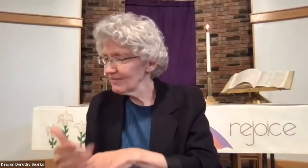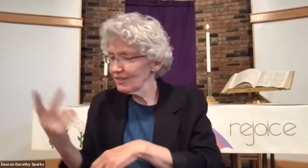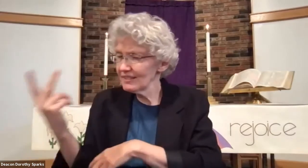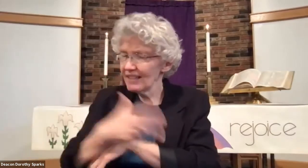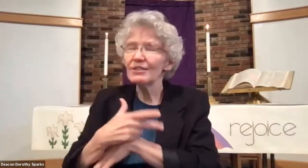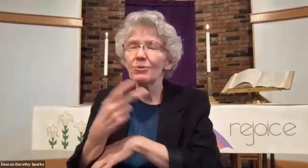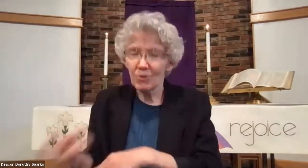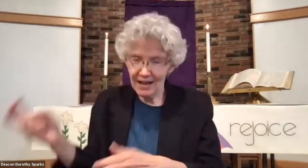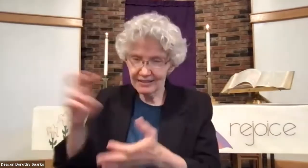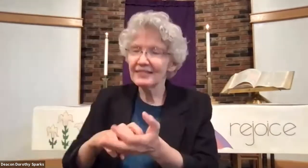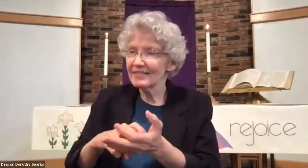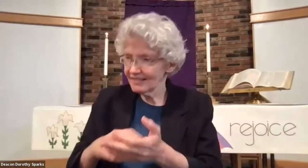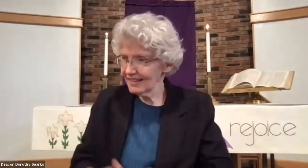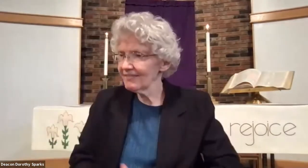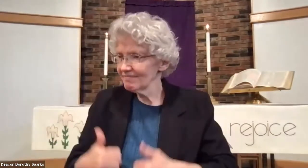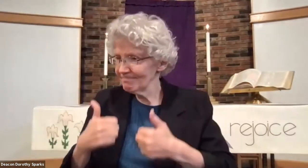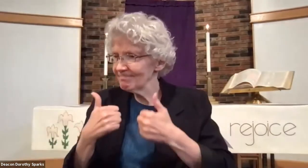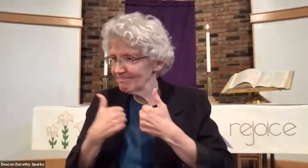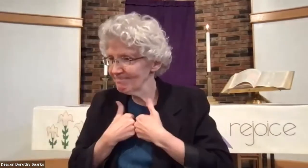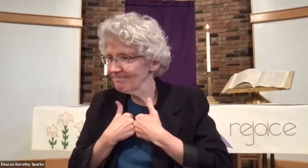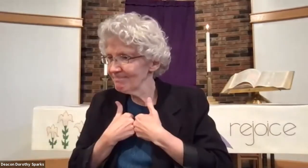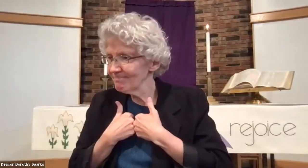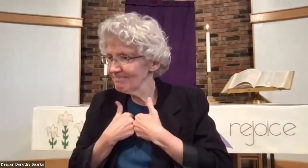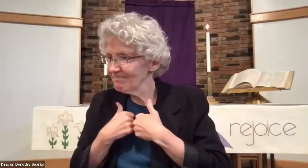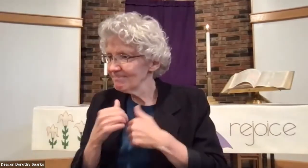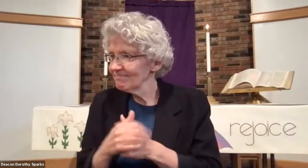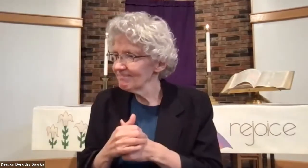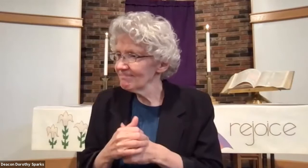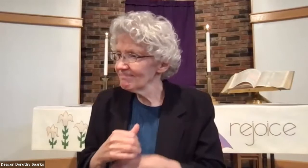Then 3 days later, he will rise from death.